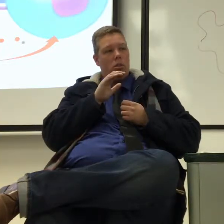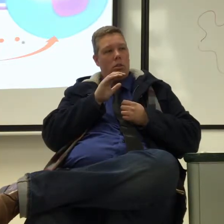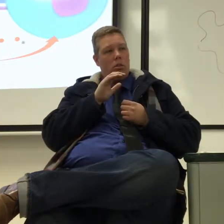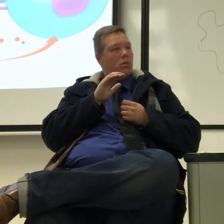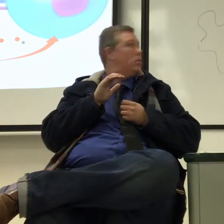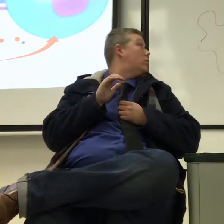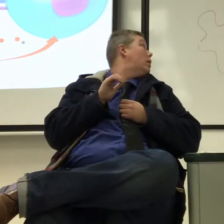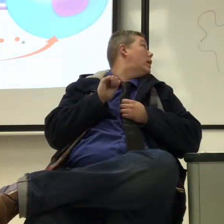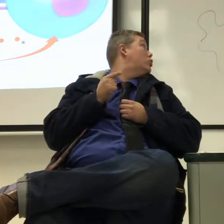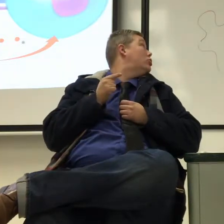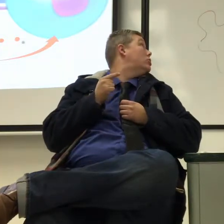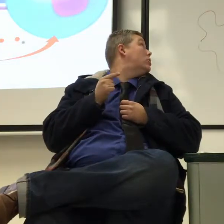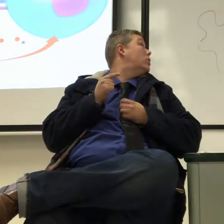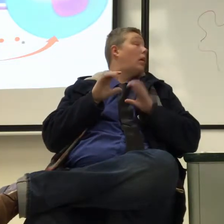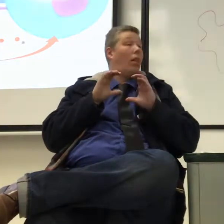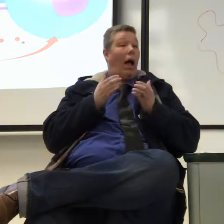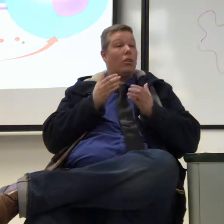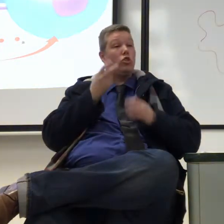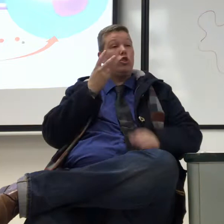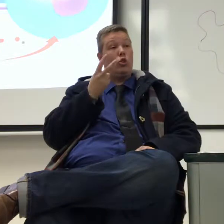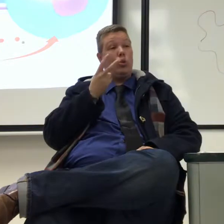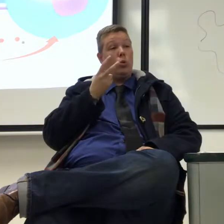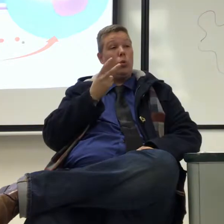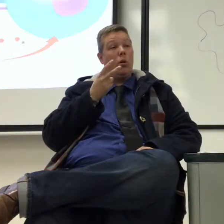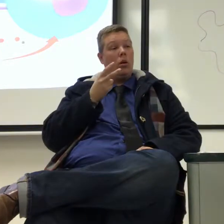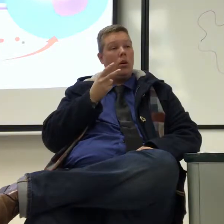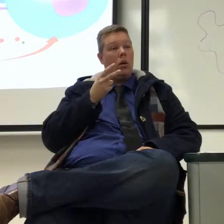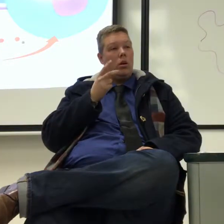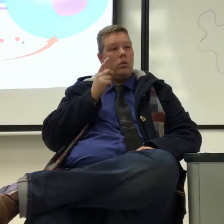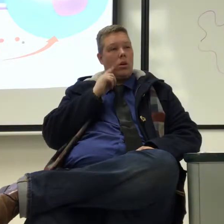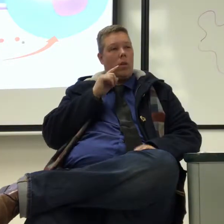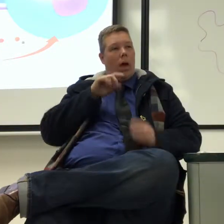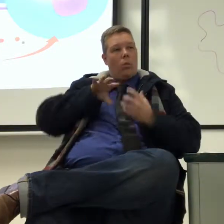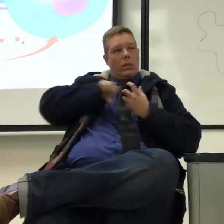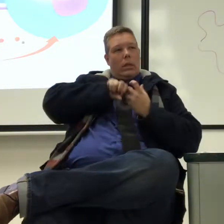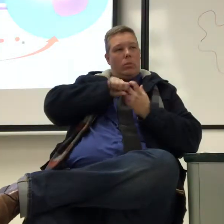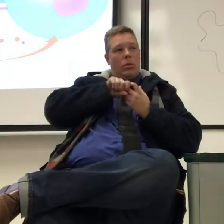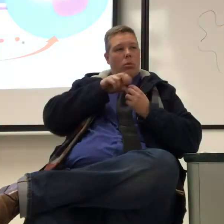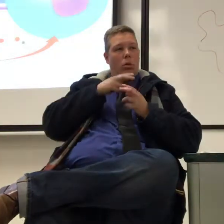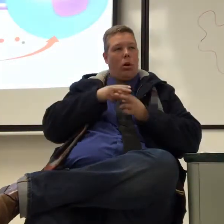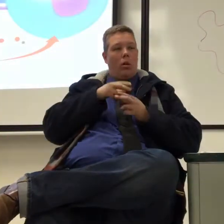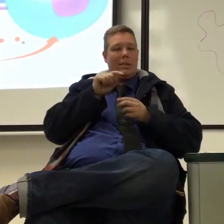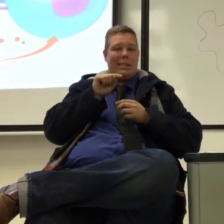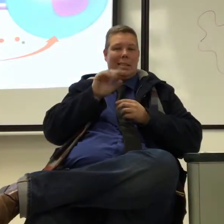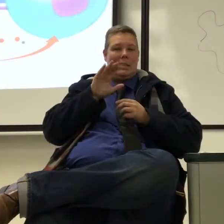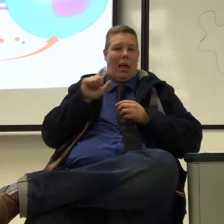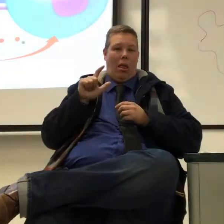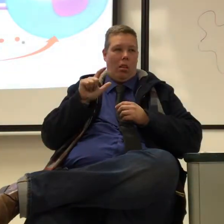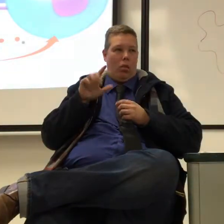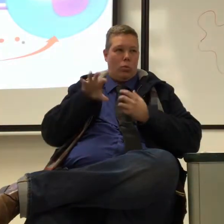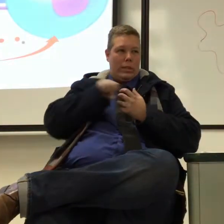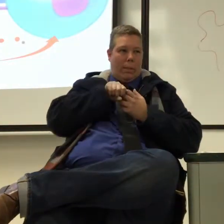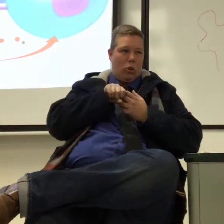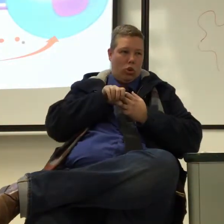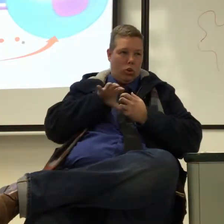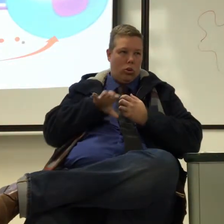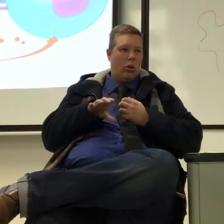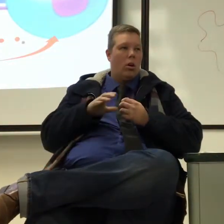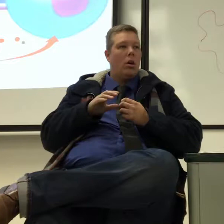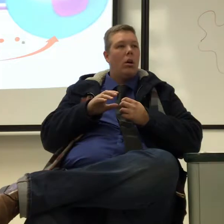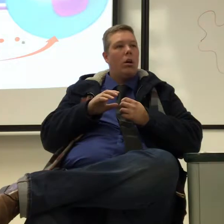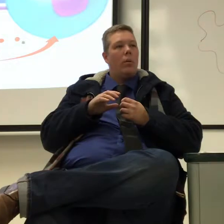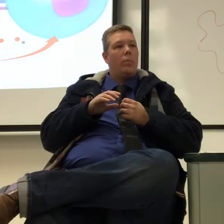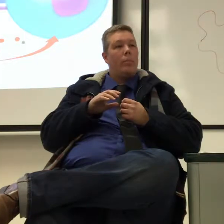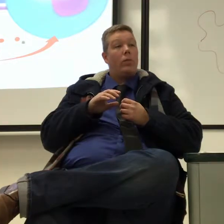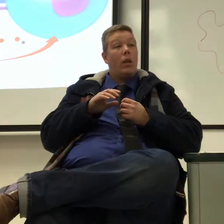specific for this viral AG. So I'm going to call this receptor TCR, T cell receptor. I don't think that's hard to remember.